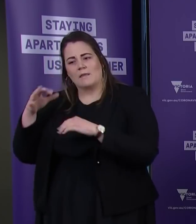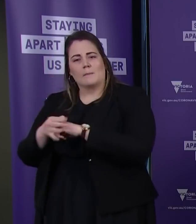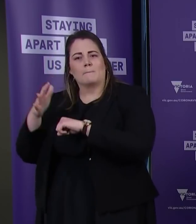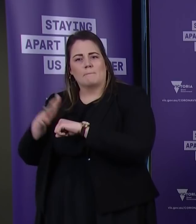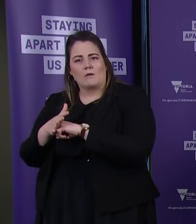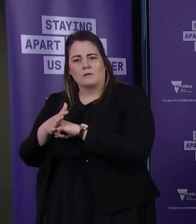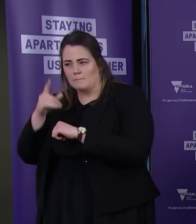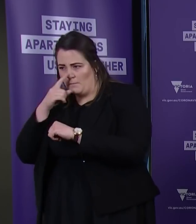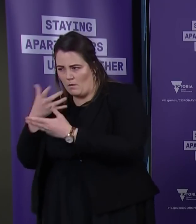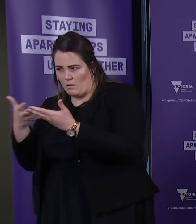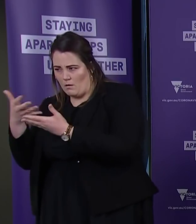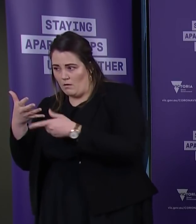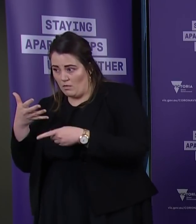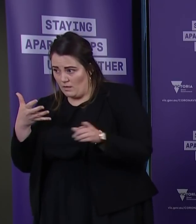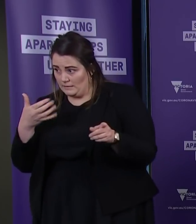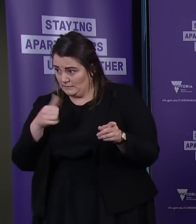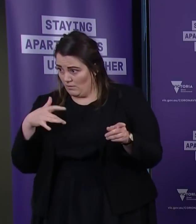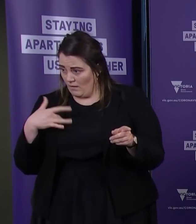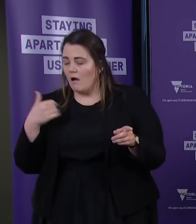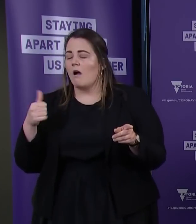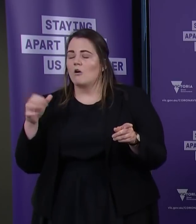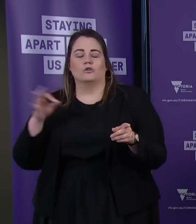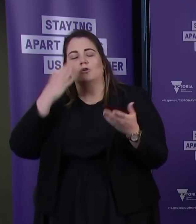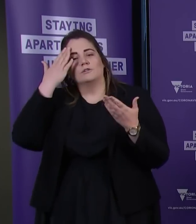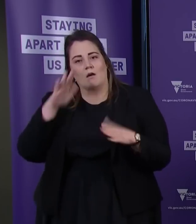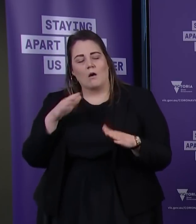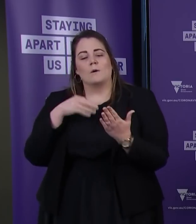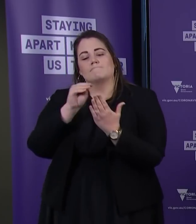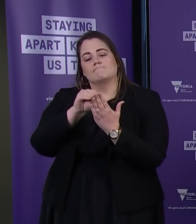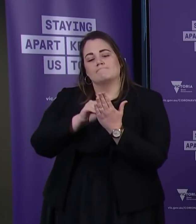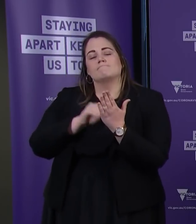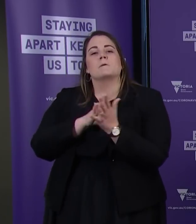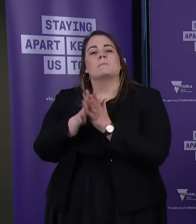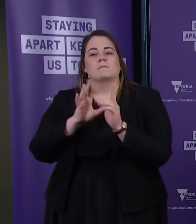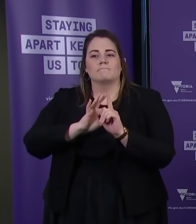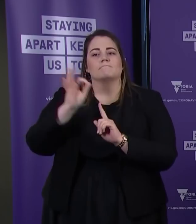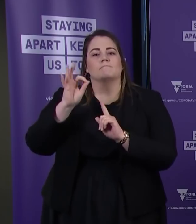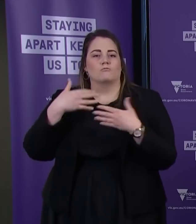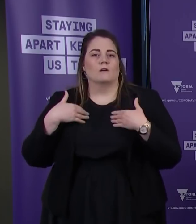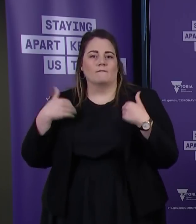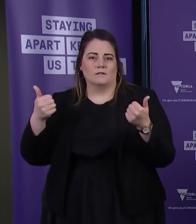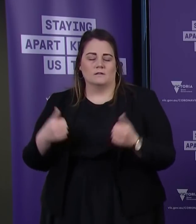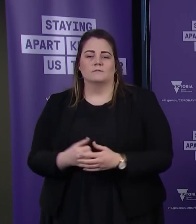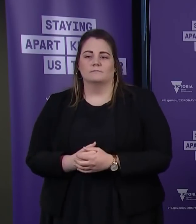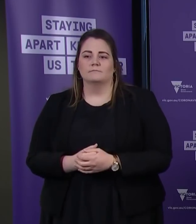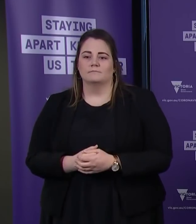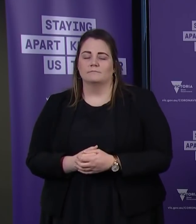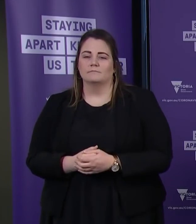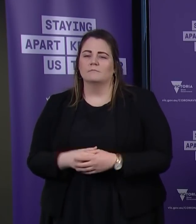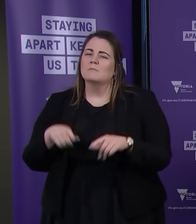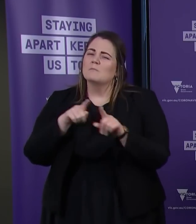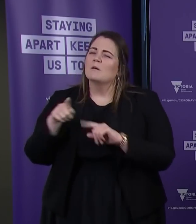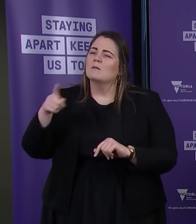then classifying them as recovered is a conservative thing to do after 28 days. The great majority of people